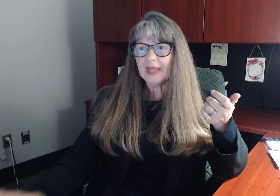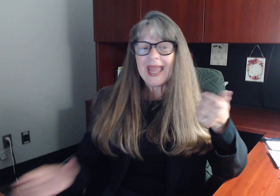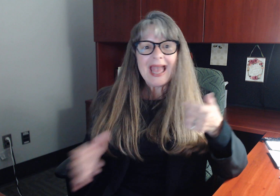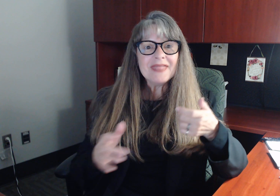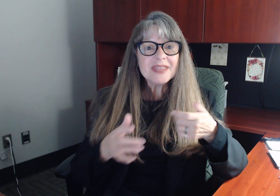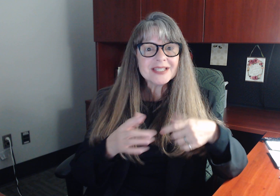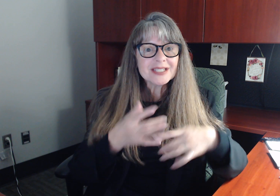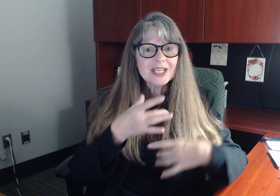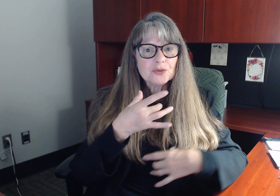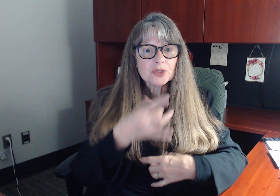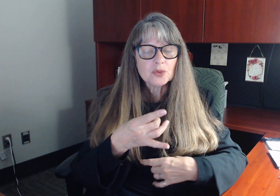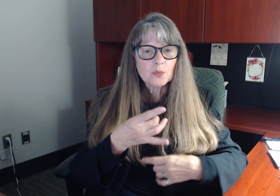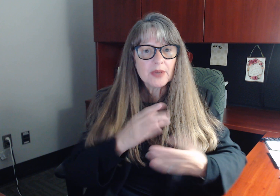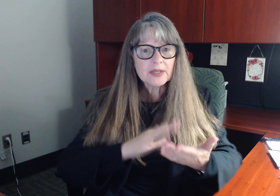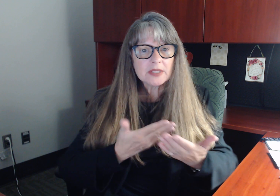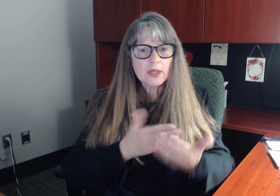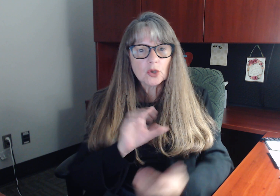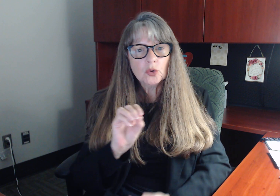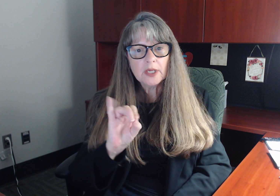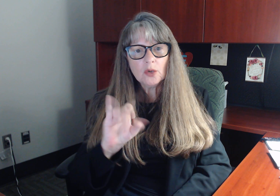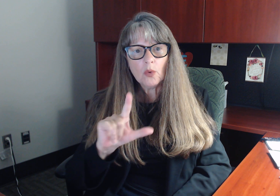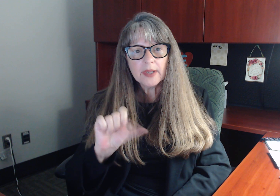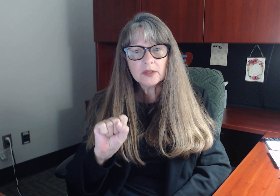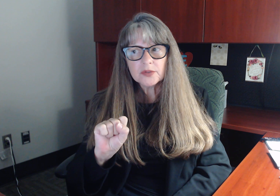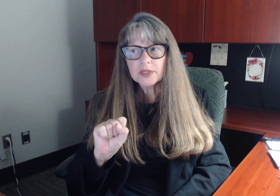And this is an interesting one. This, that cooking oils